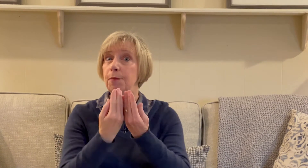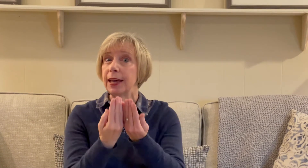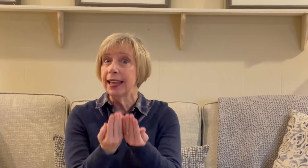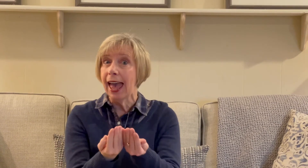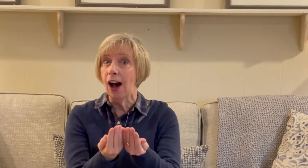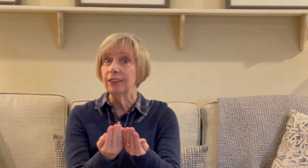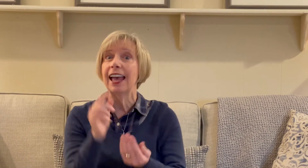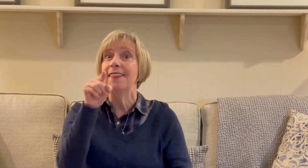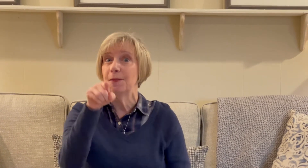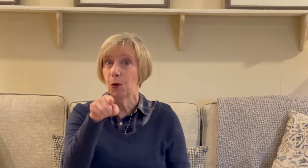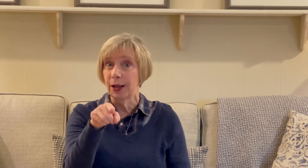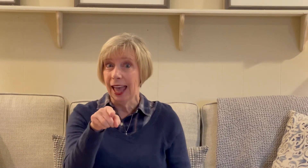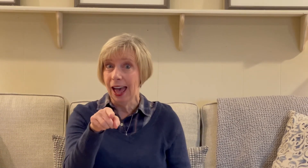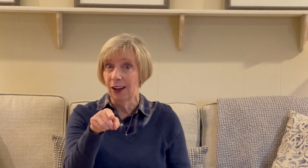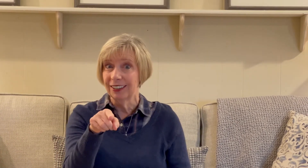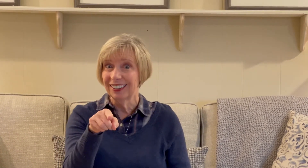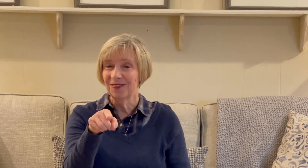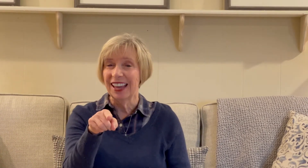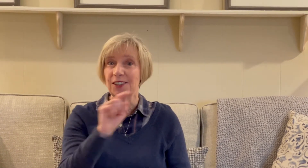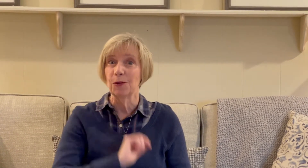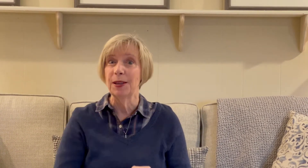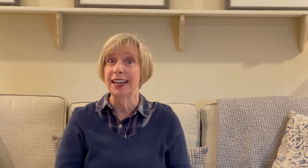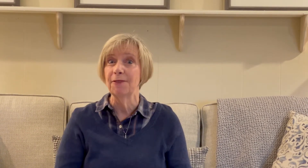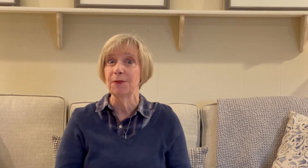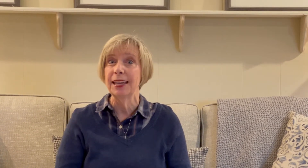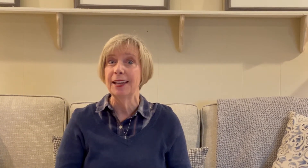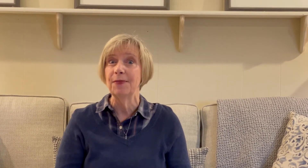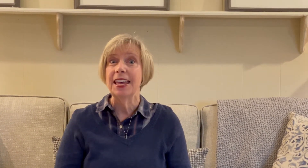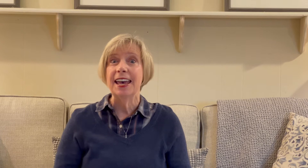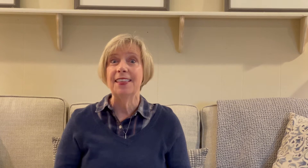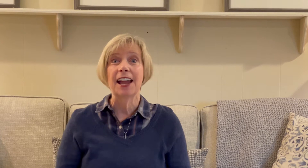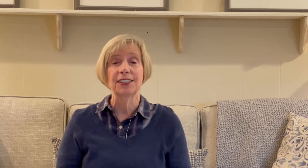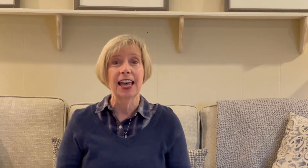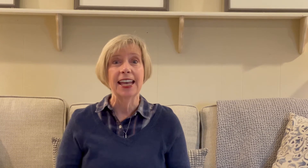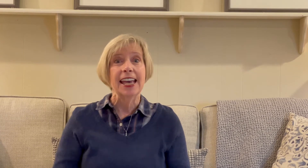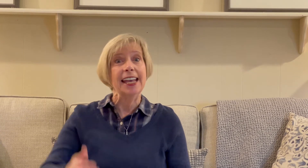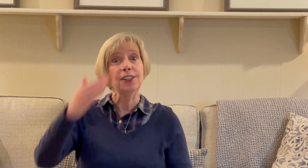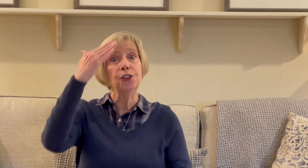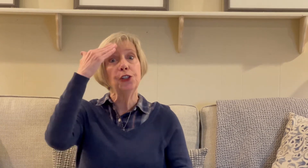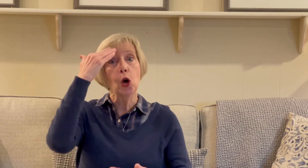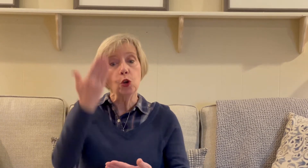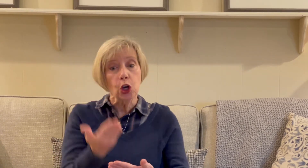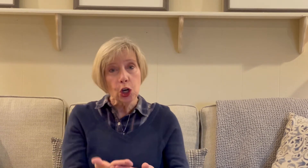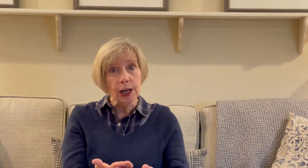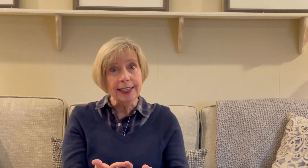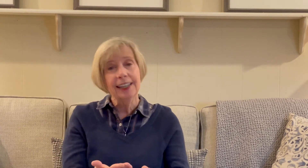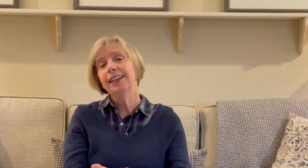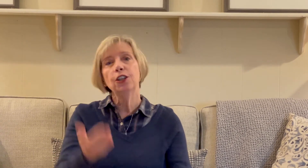and out and then point out. And you repeat it after me. And then I'll say, it's so good. You